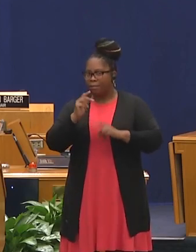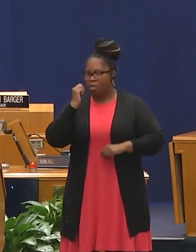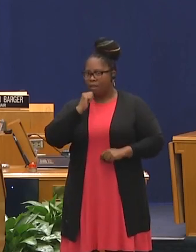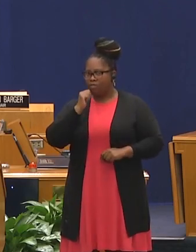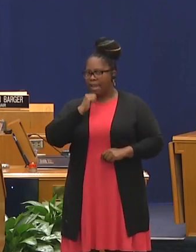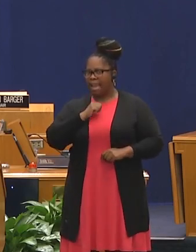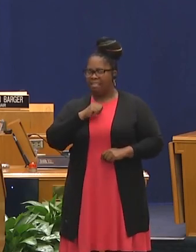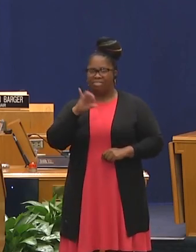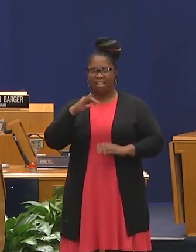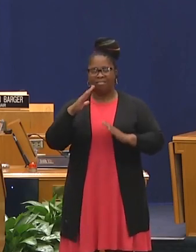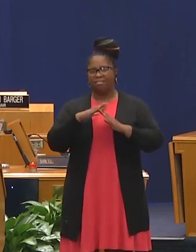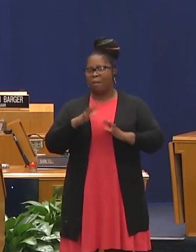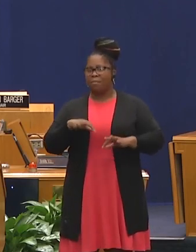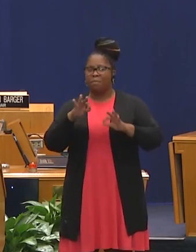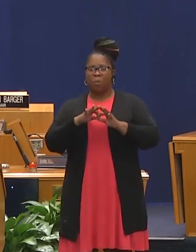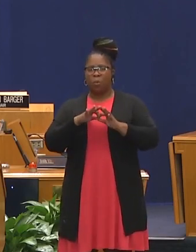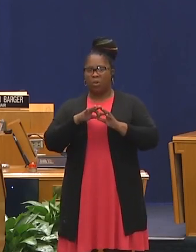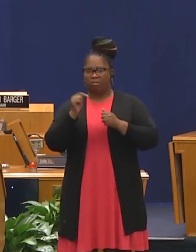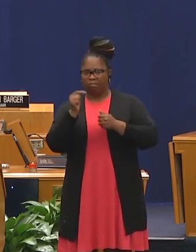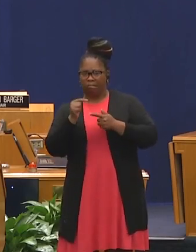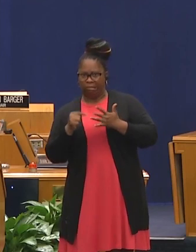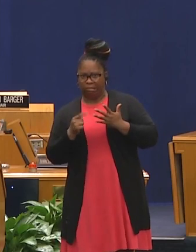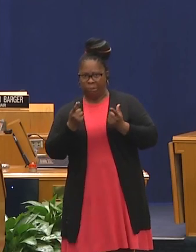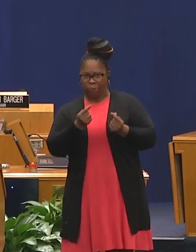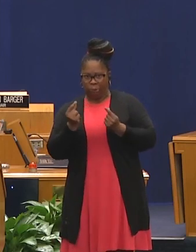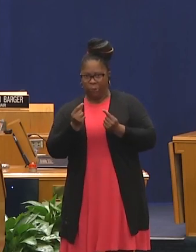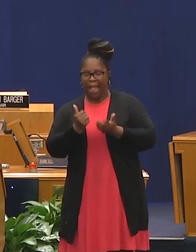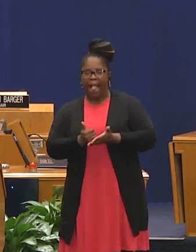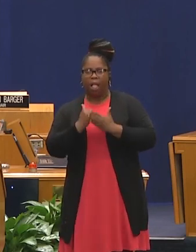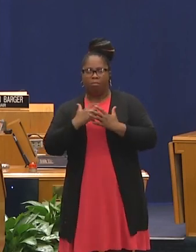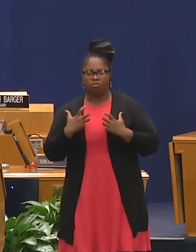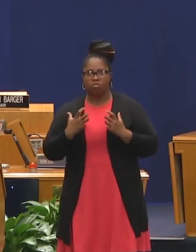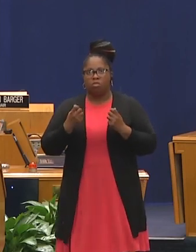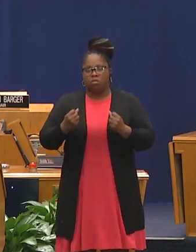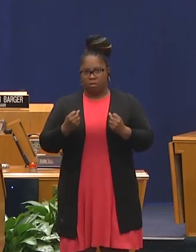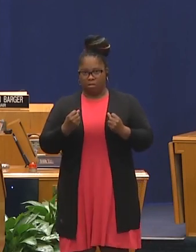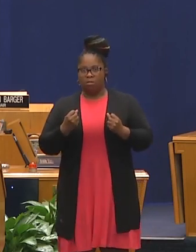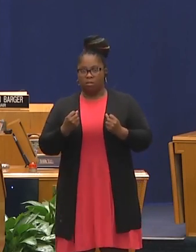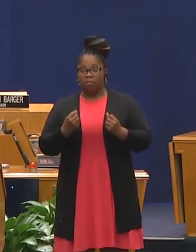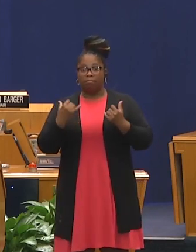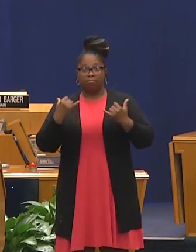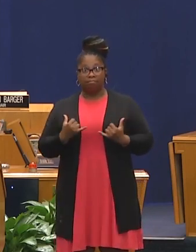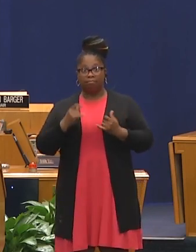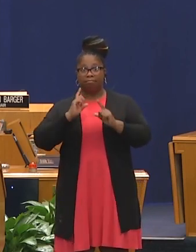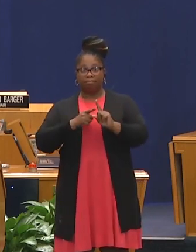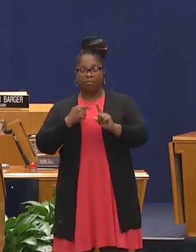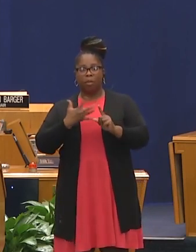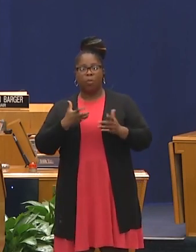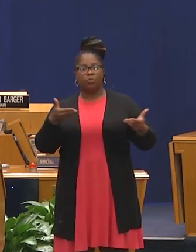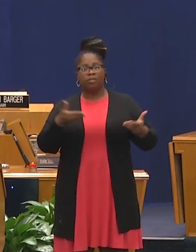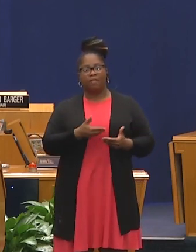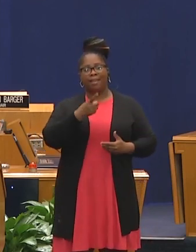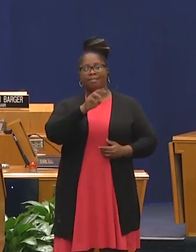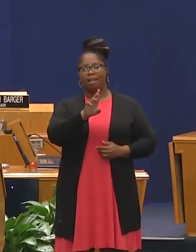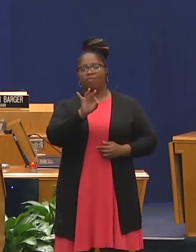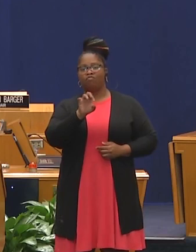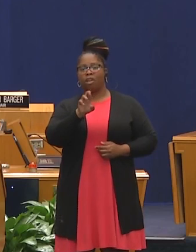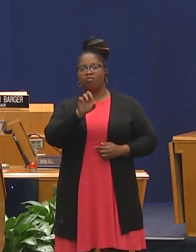critical steps needed to help us move toward recovery. With that, I would now like to invite Dr. Barbara Ferrer, Director